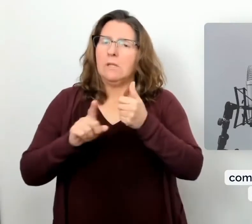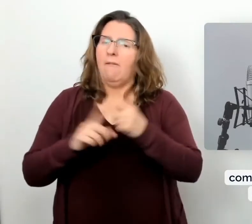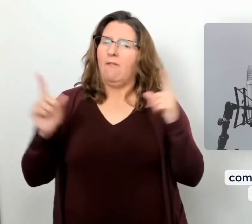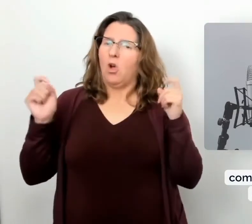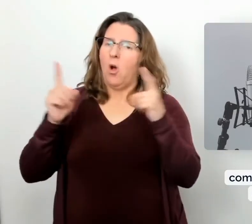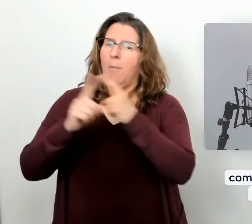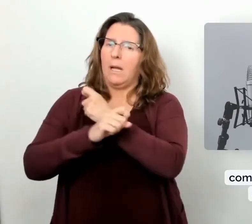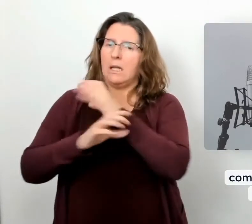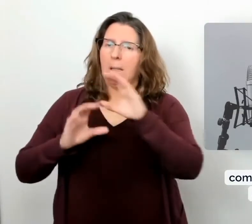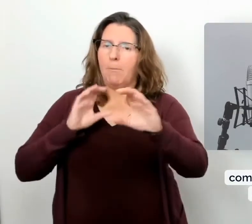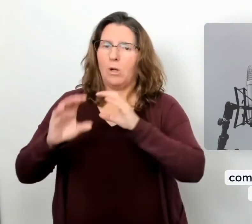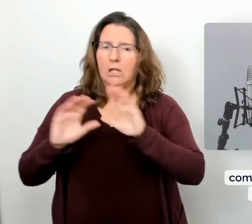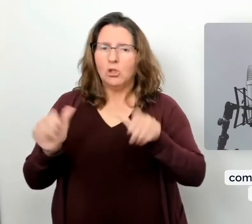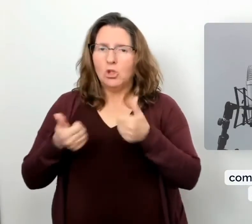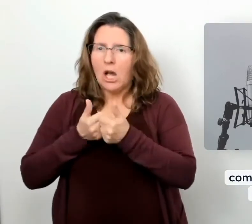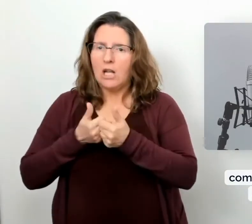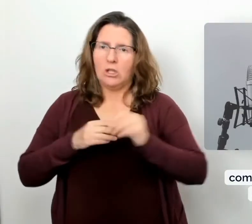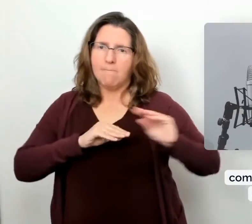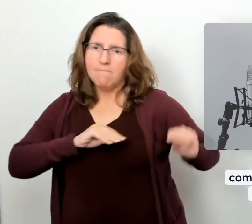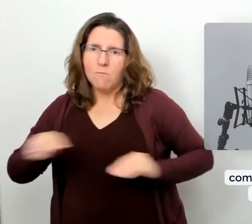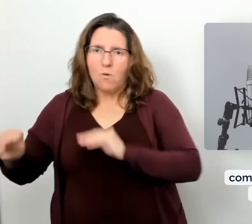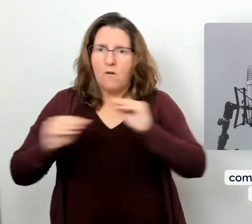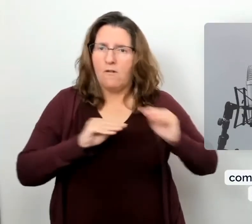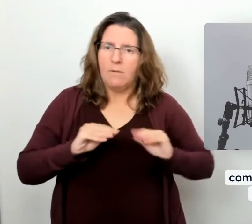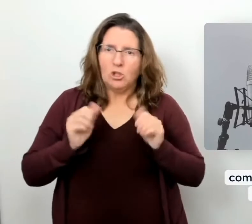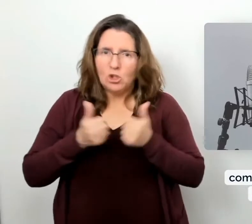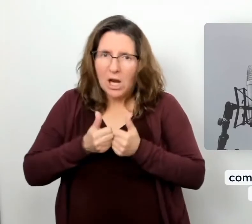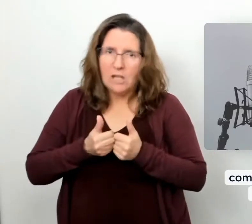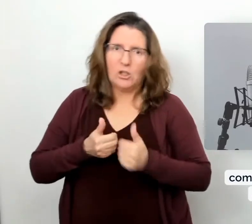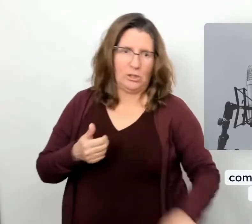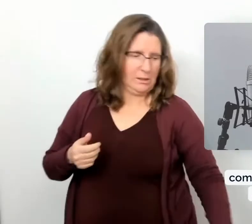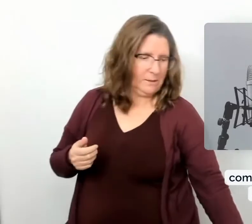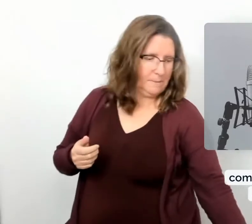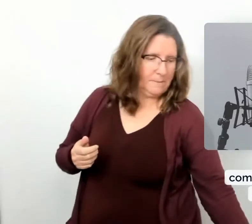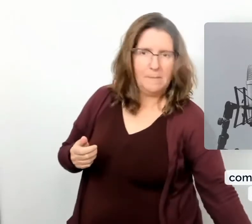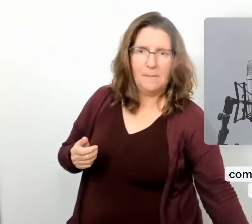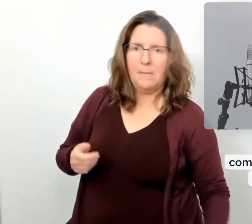For students who have complex communication challenges and movement challenges,